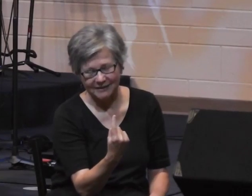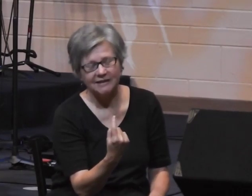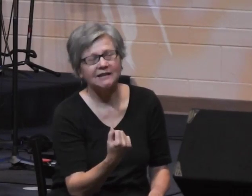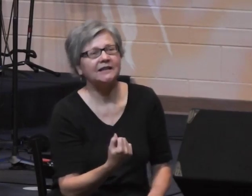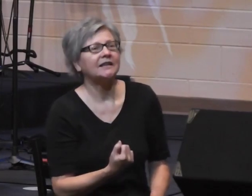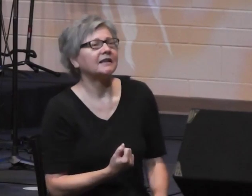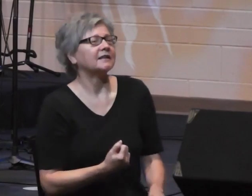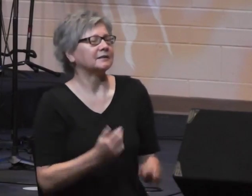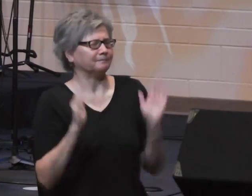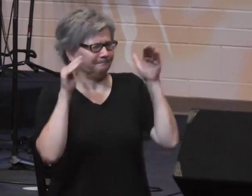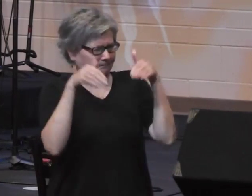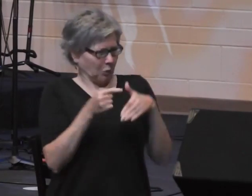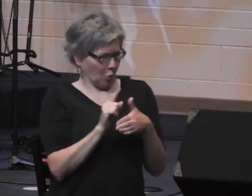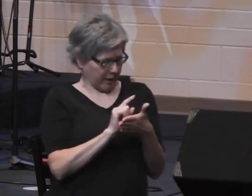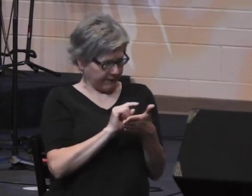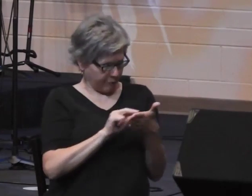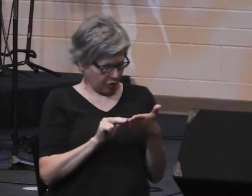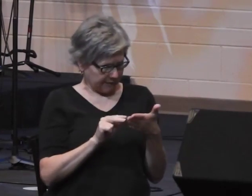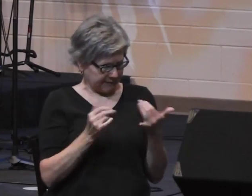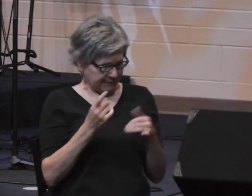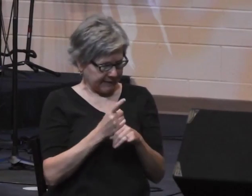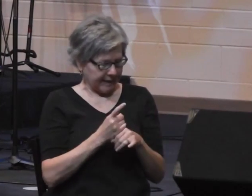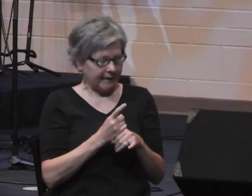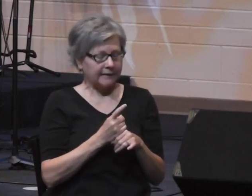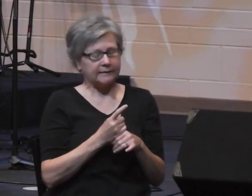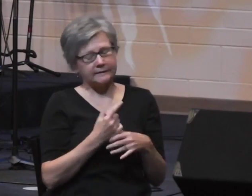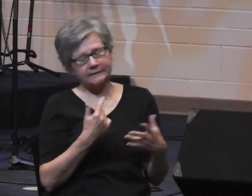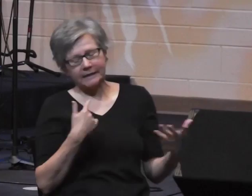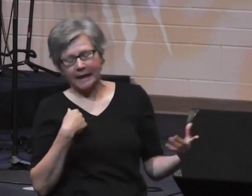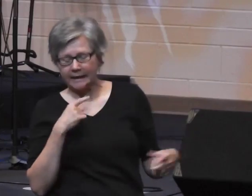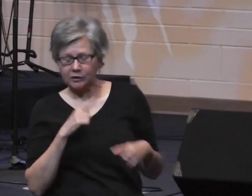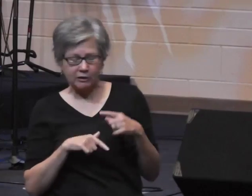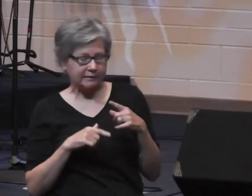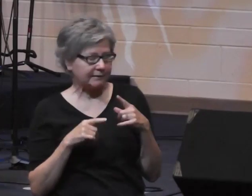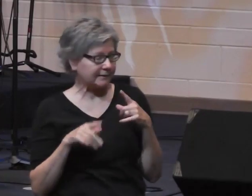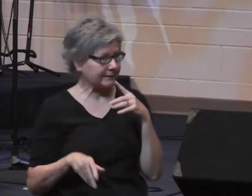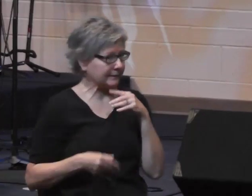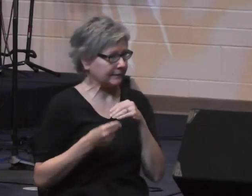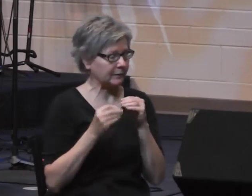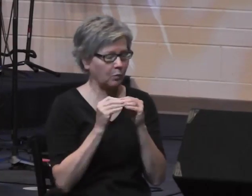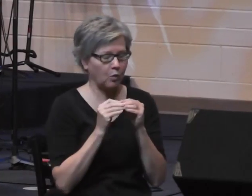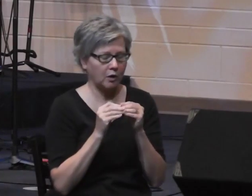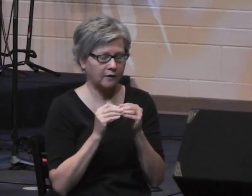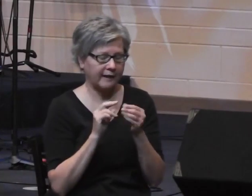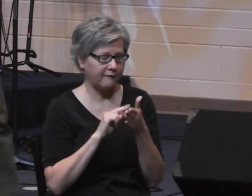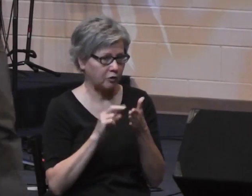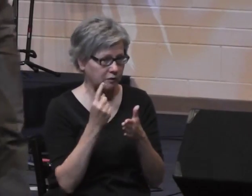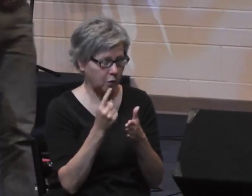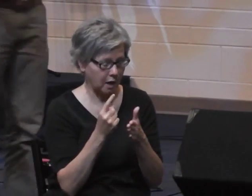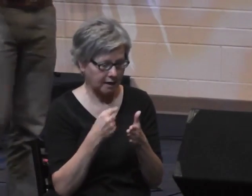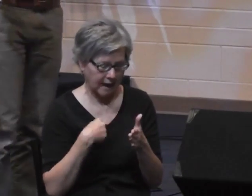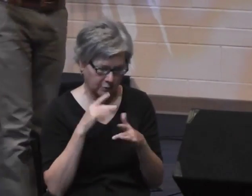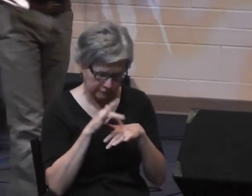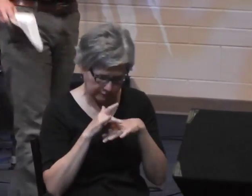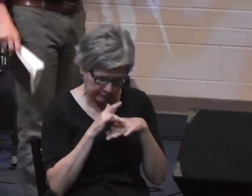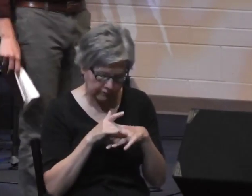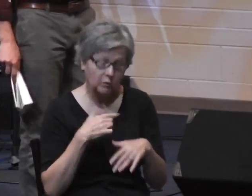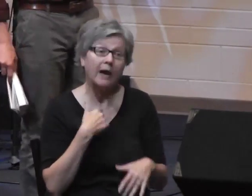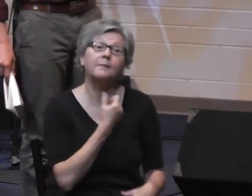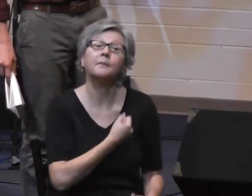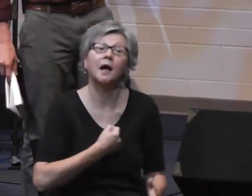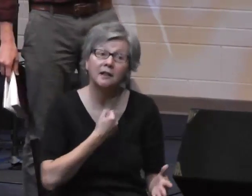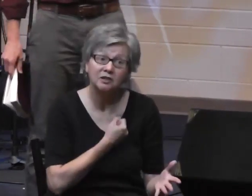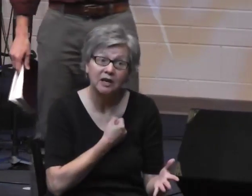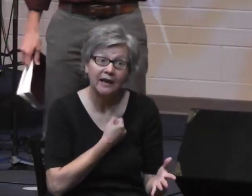We're only going to make it through one verse today. I tried to make it through more verses than one, but I just couldn't get past verse 1. And just to let you know, I